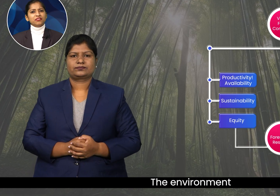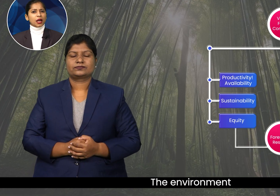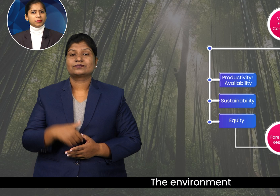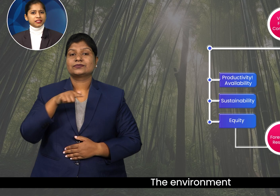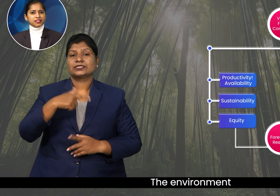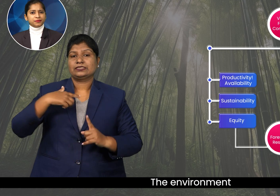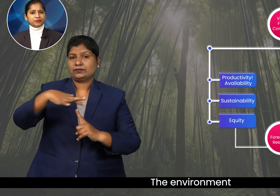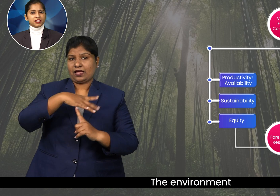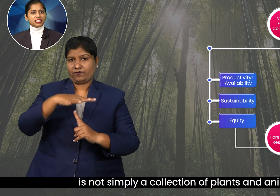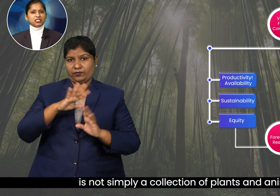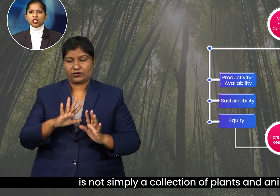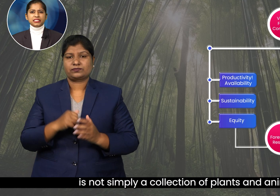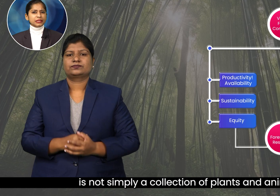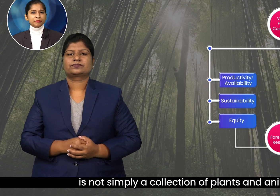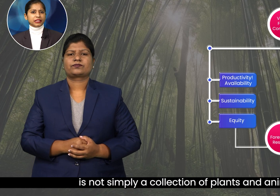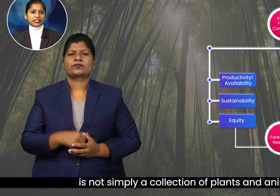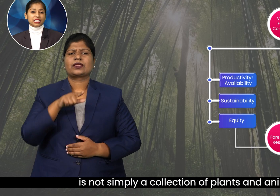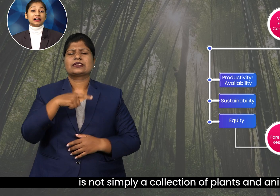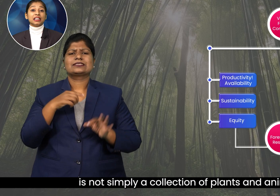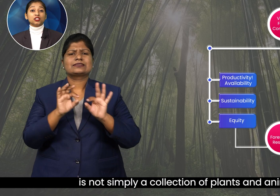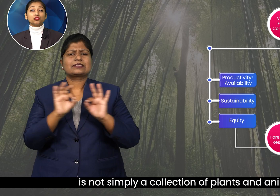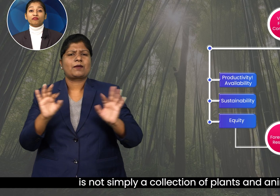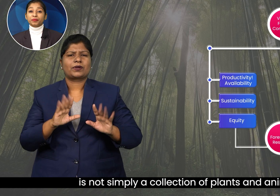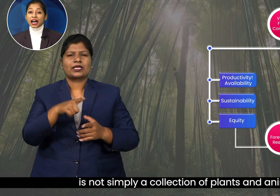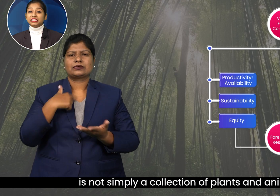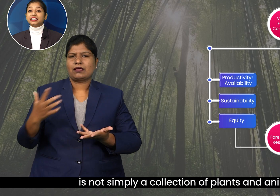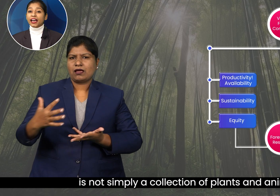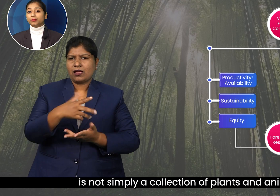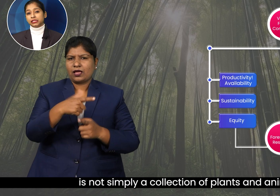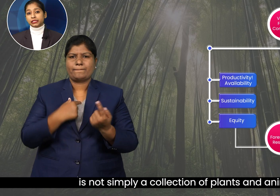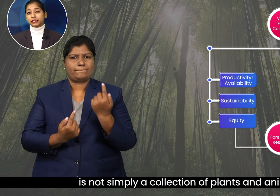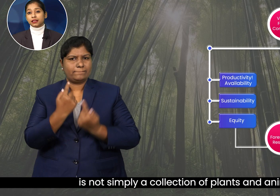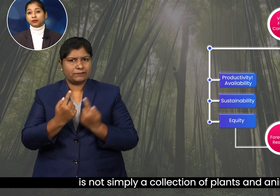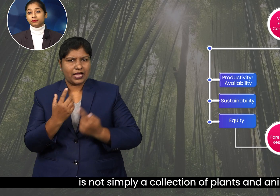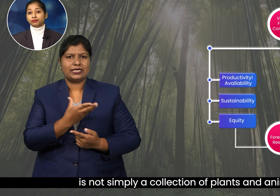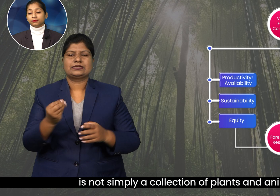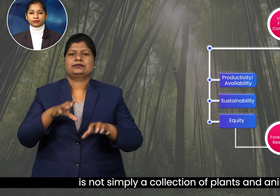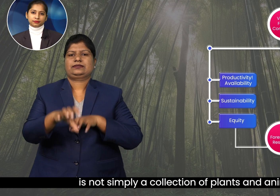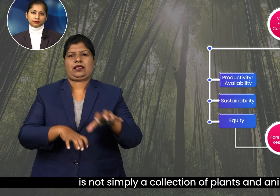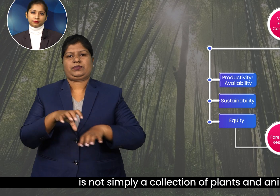The environment is not simply a collection of plants and animals,